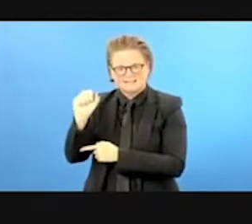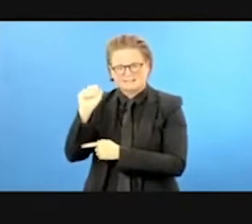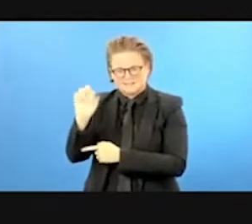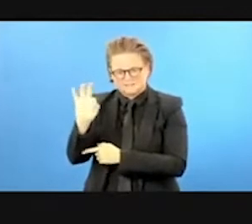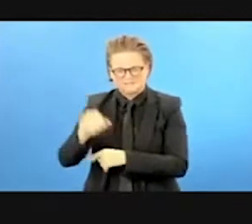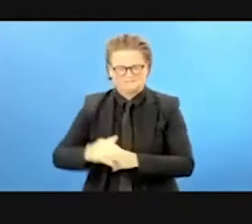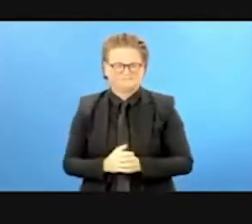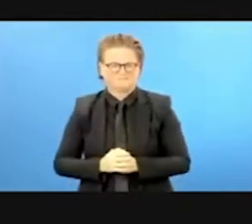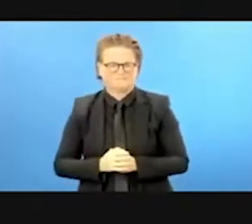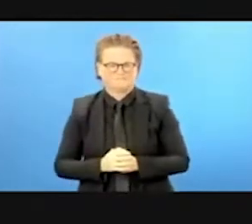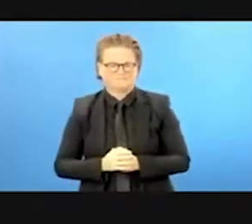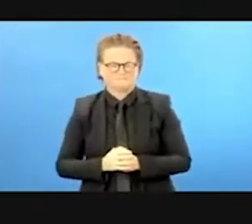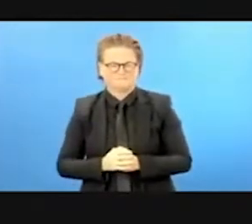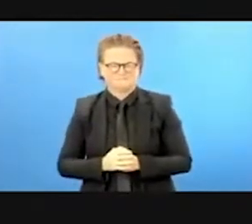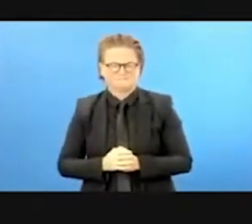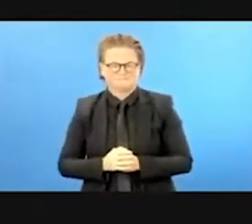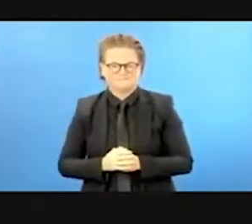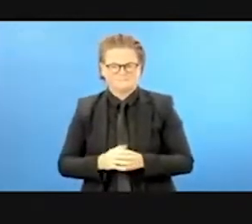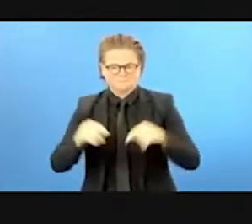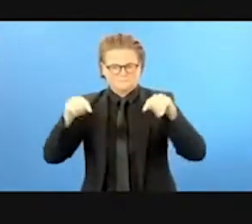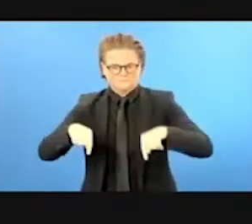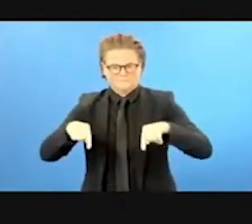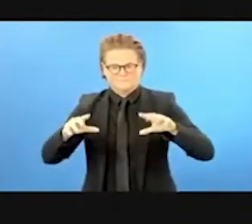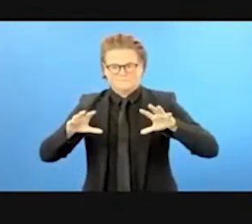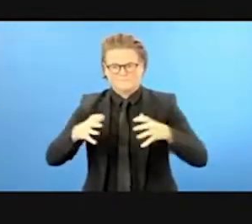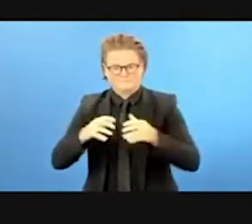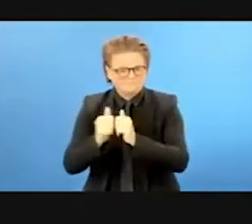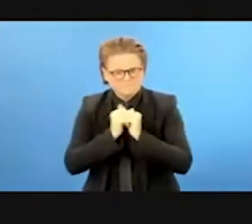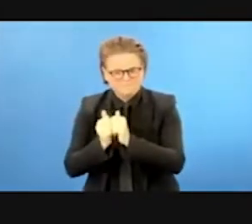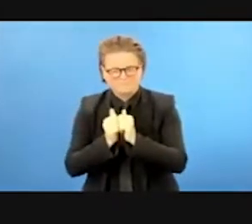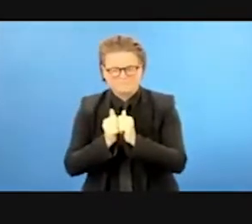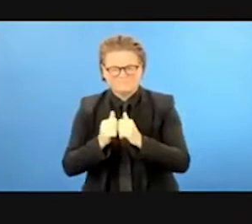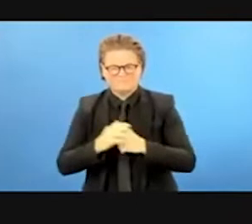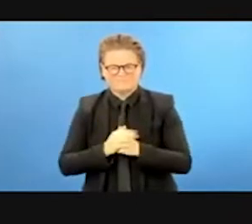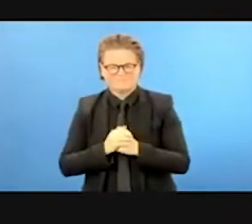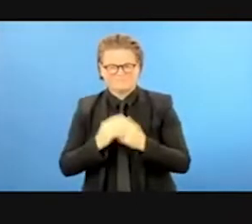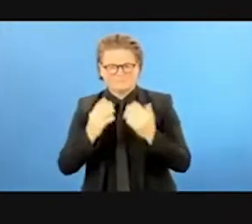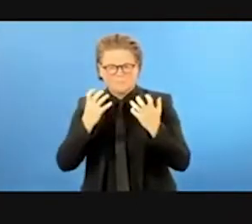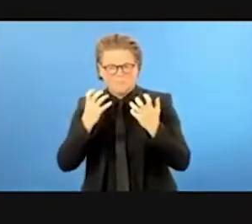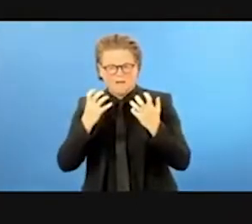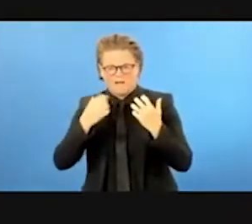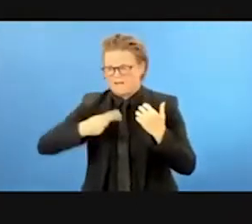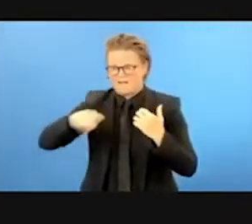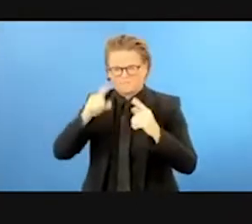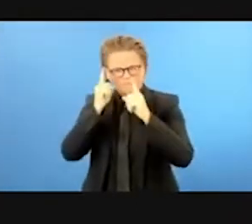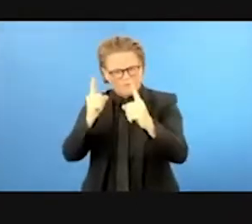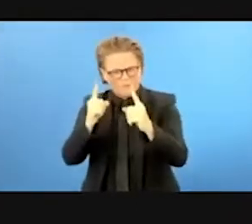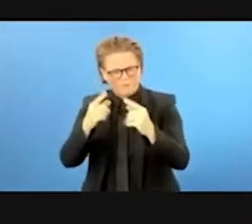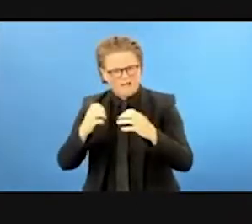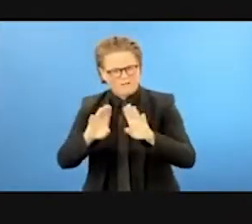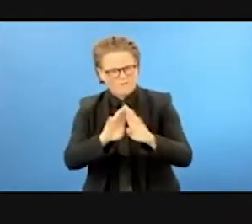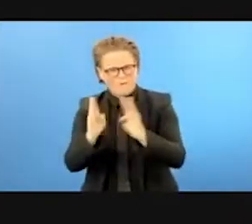We are in this together. We can only reopen safely as long as we all stay vigilant and wear face coverings, practice